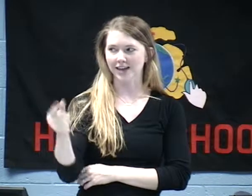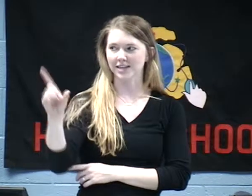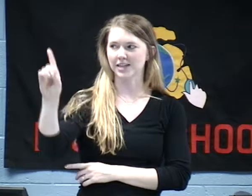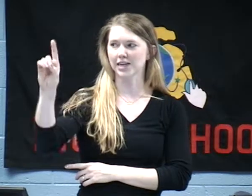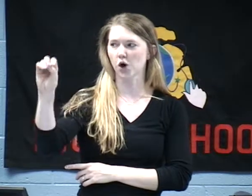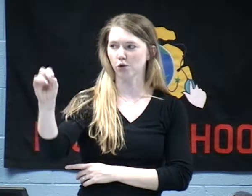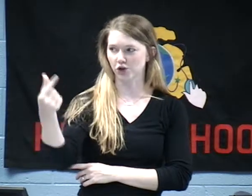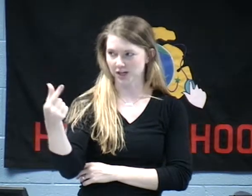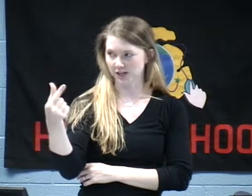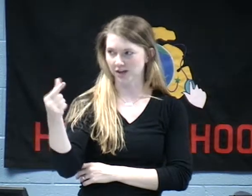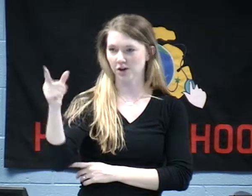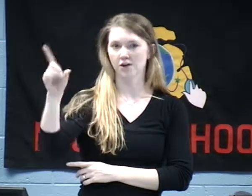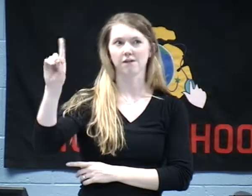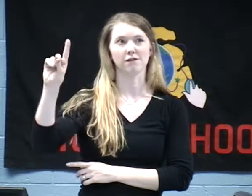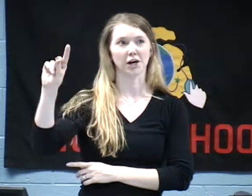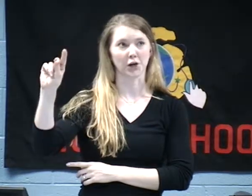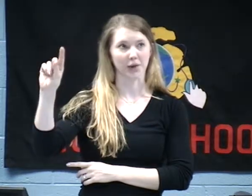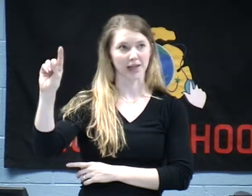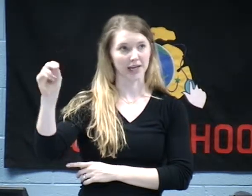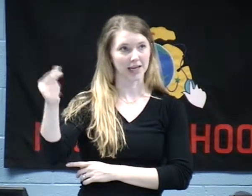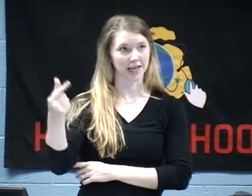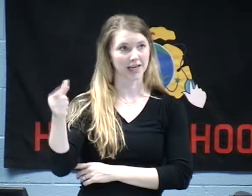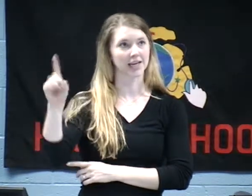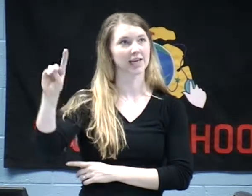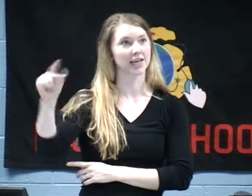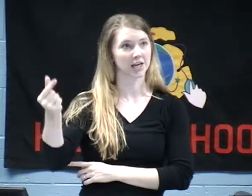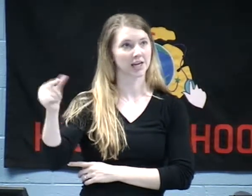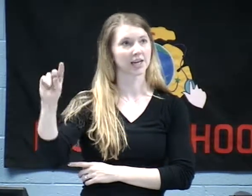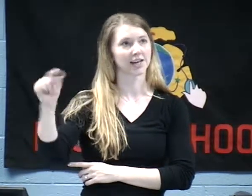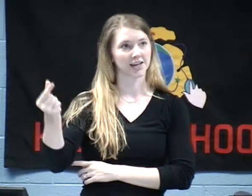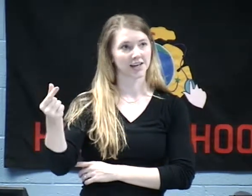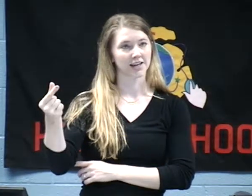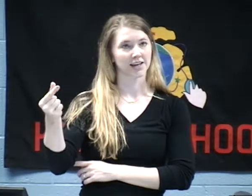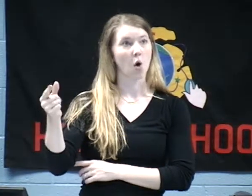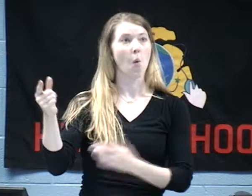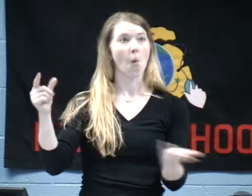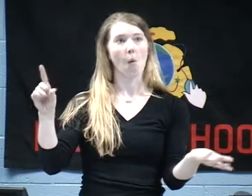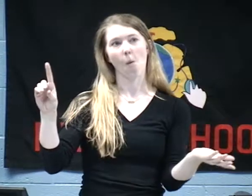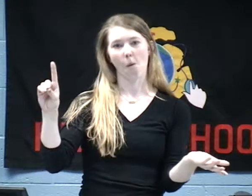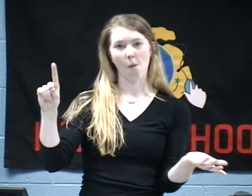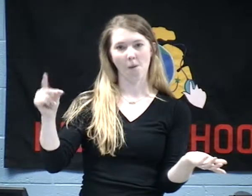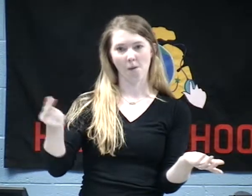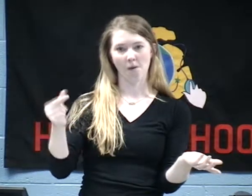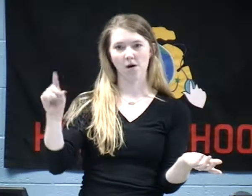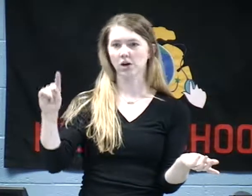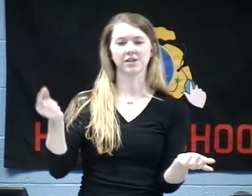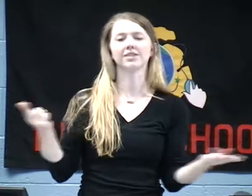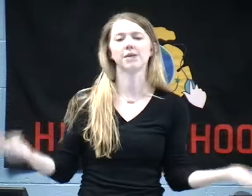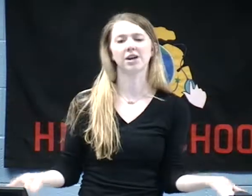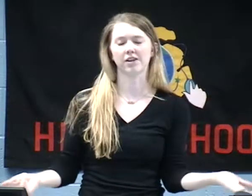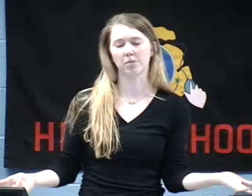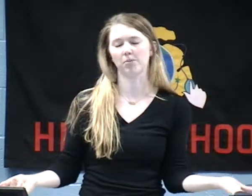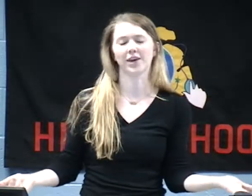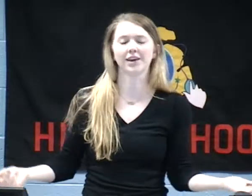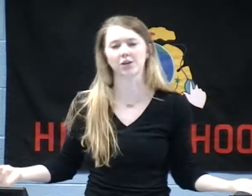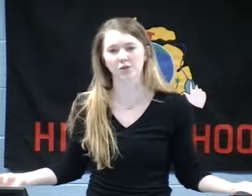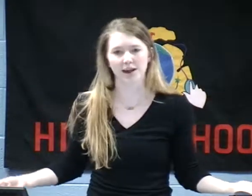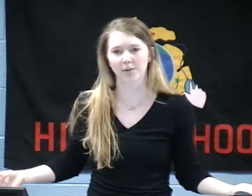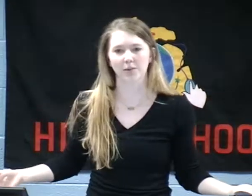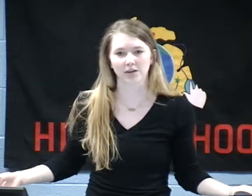is D-O-G, very quickly. I can't snap like that. It doesn't matter, deaf people can't hear you snap anyways.